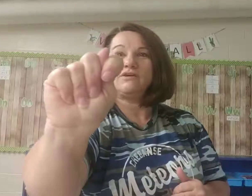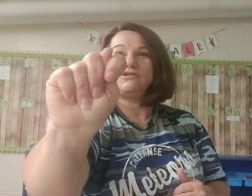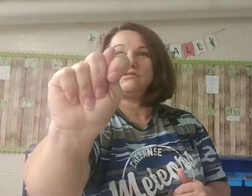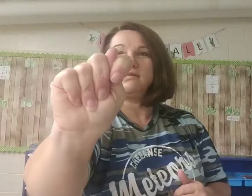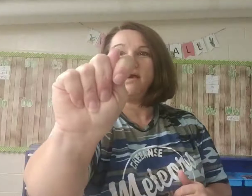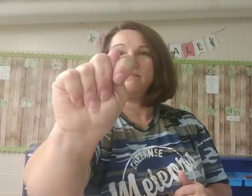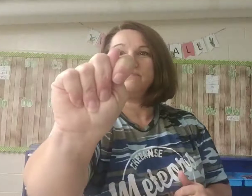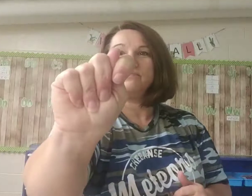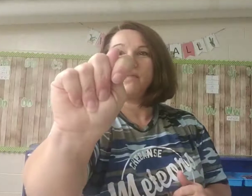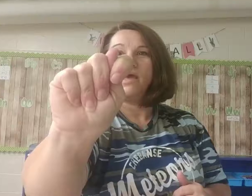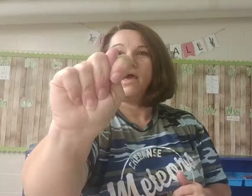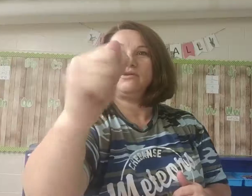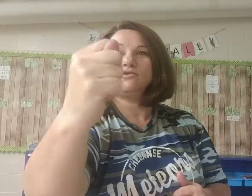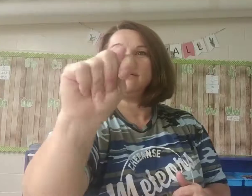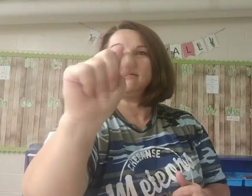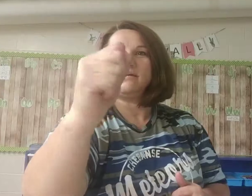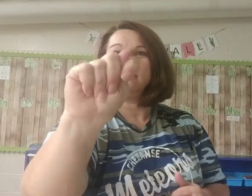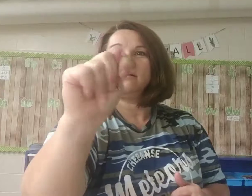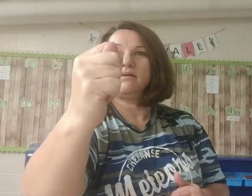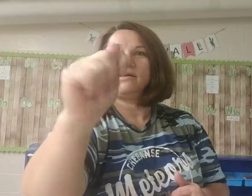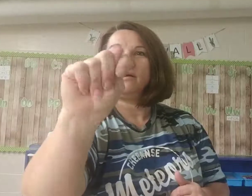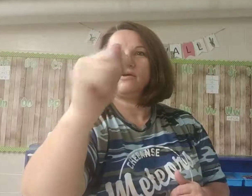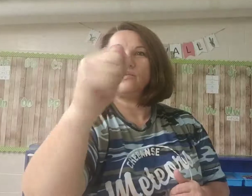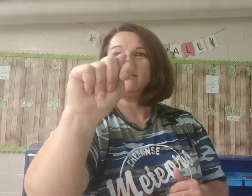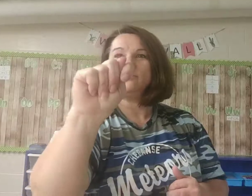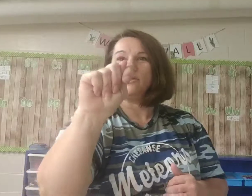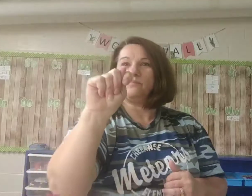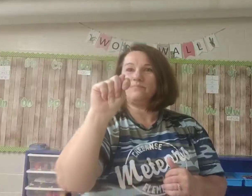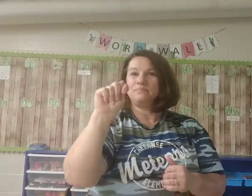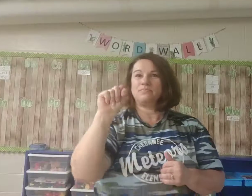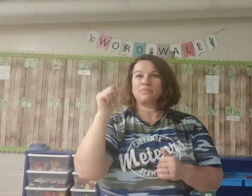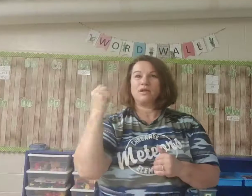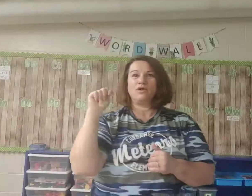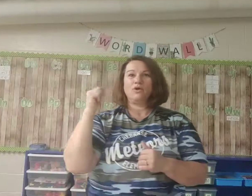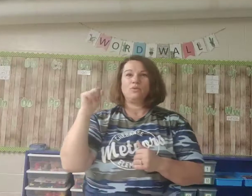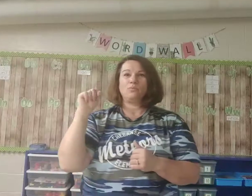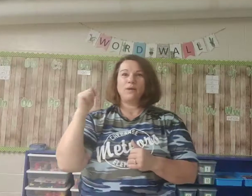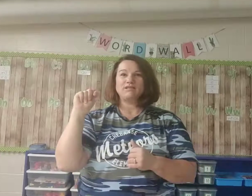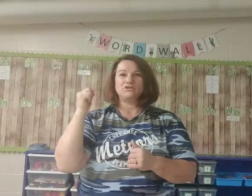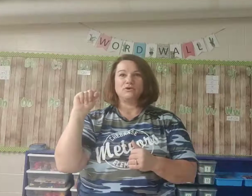fingers. You see that? And you twist it. Restroom. Restroom.